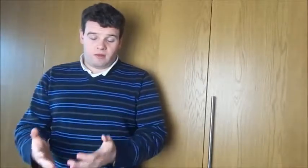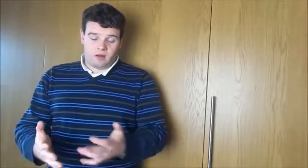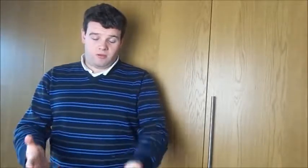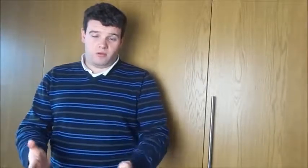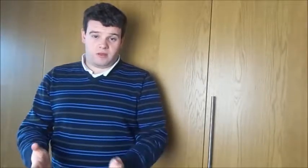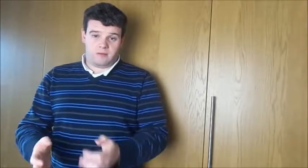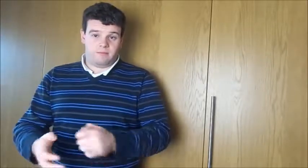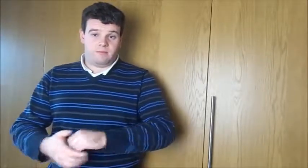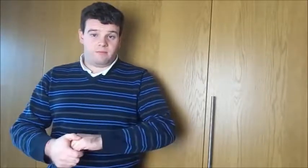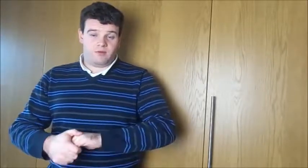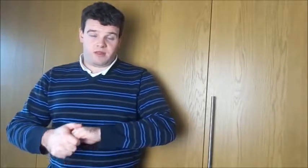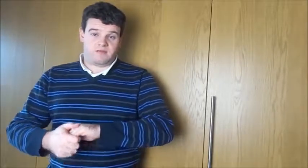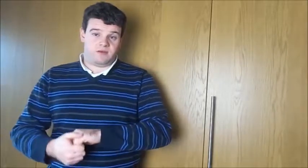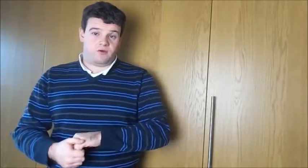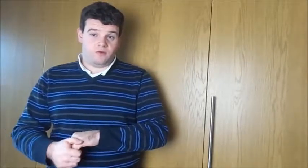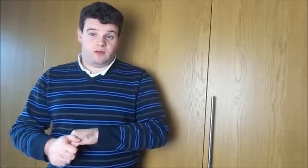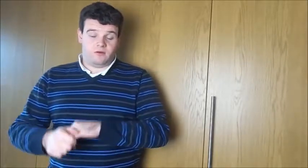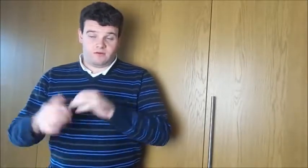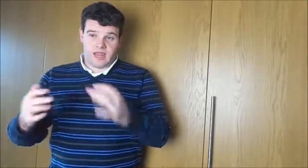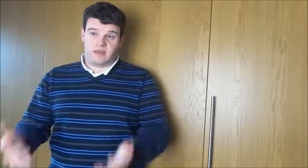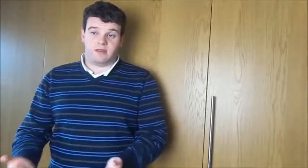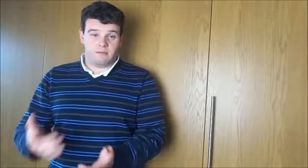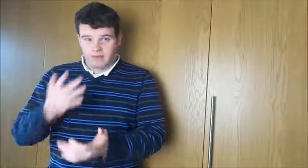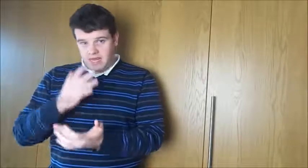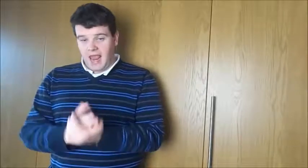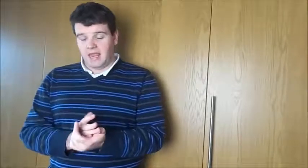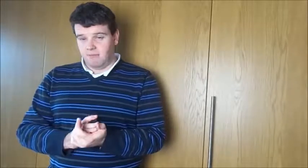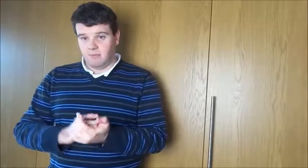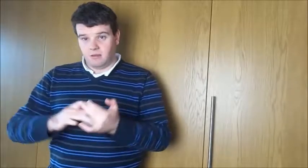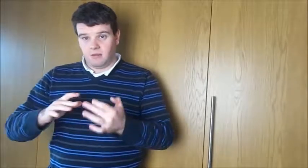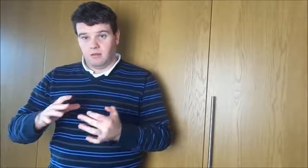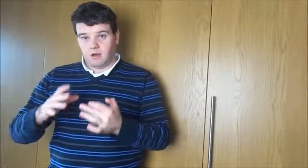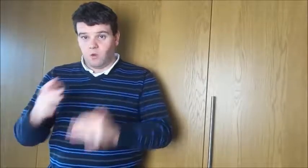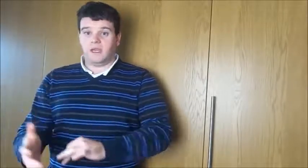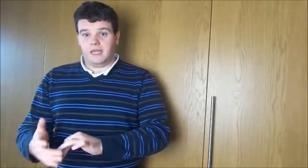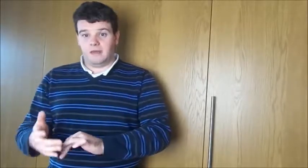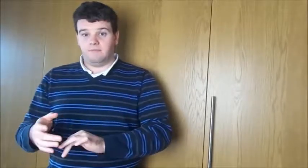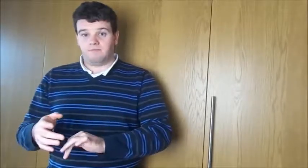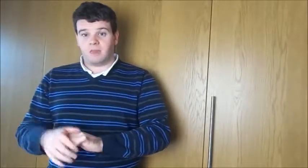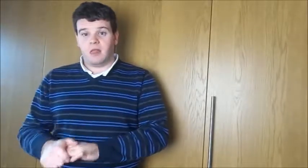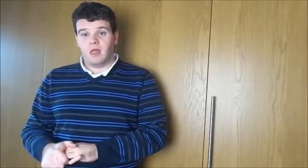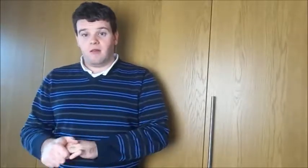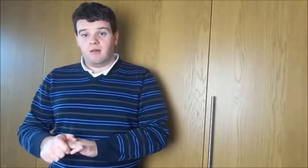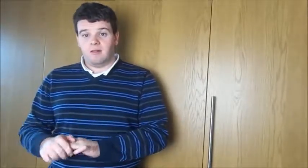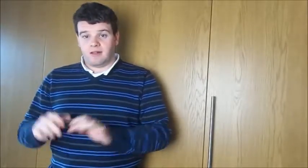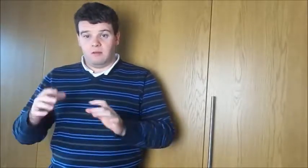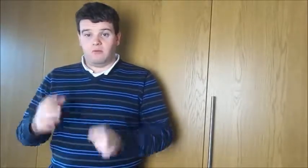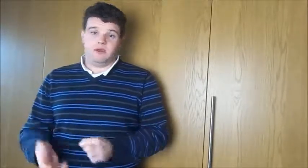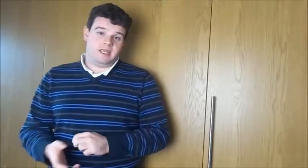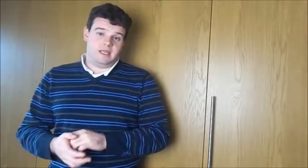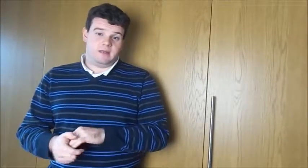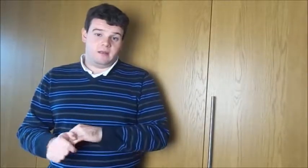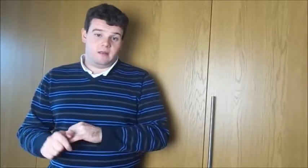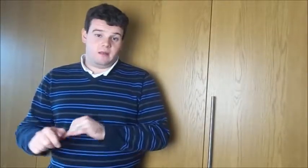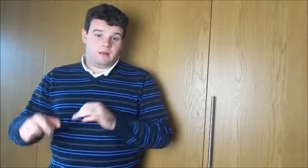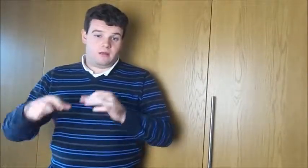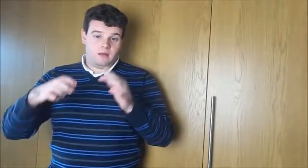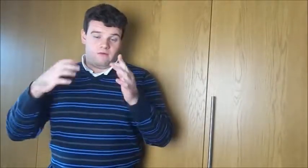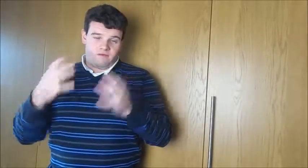her daughter, Princess Victoria of Kent, became queen, she would need